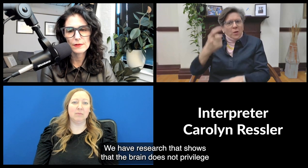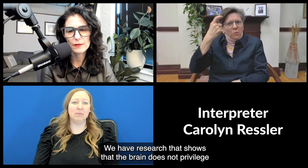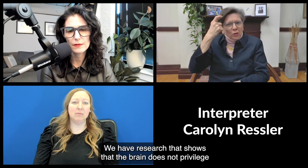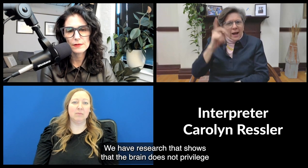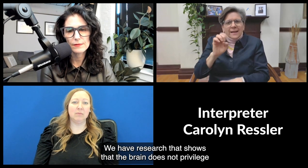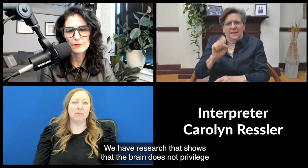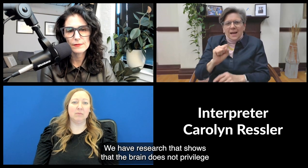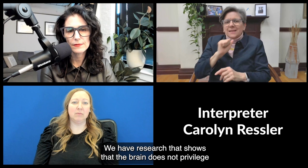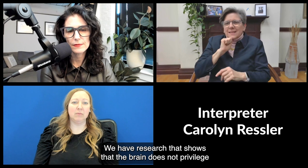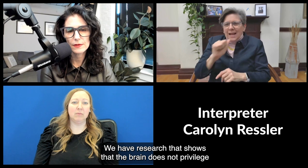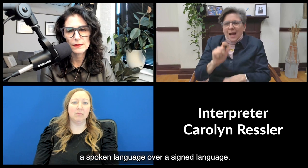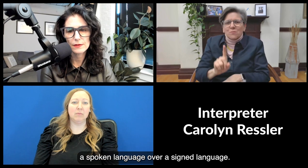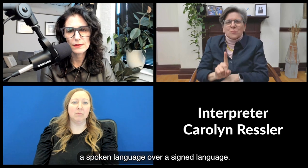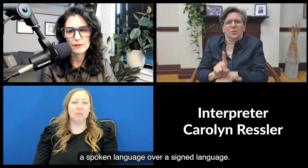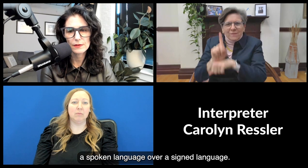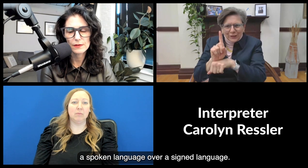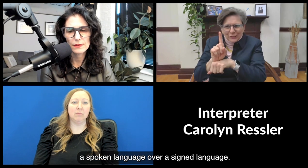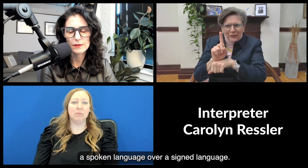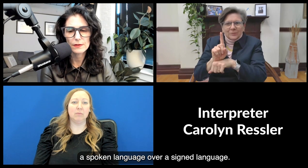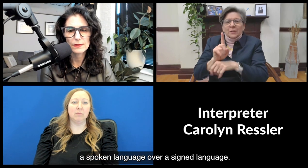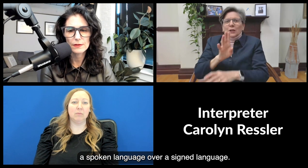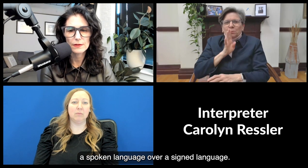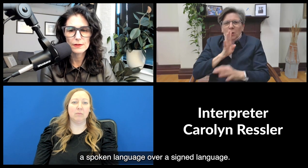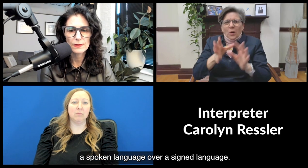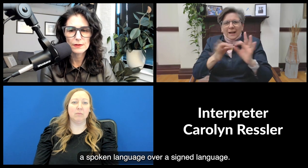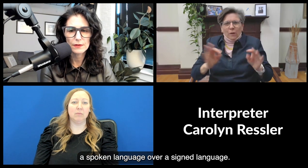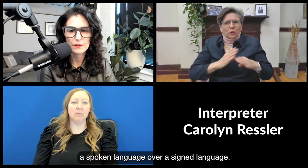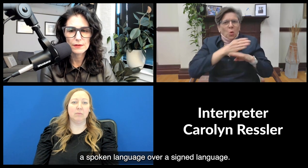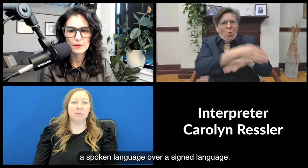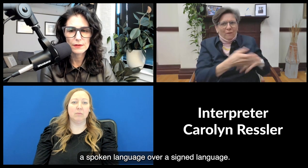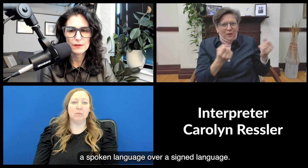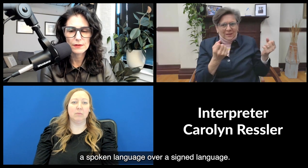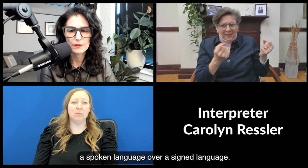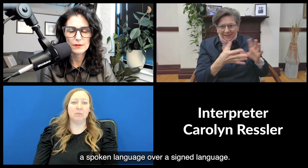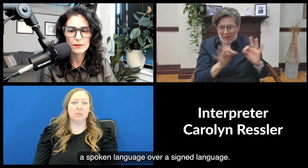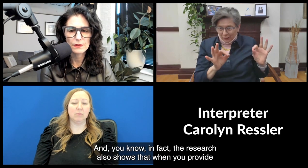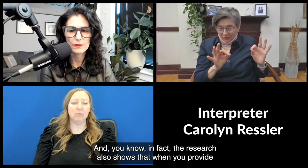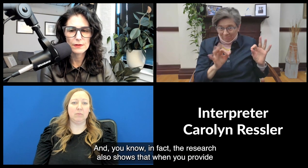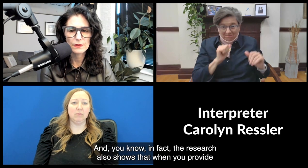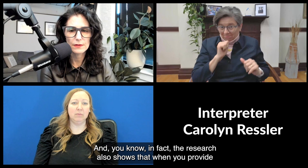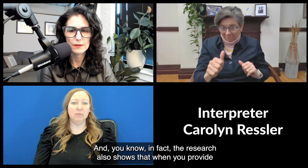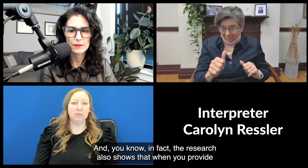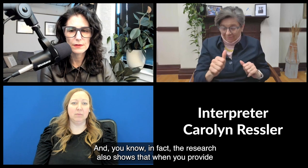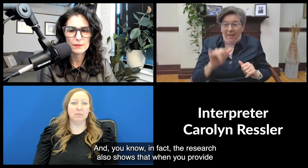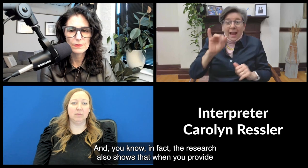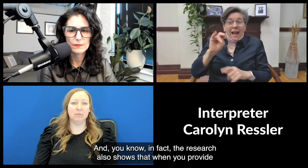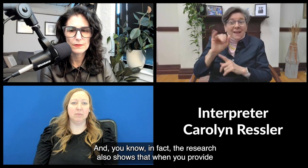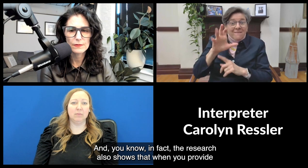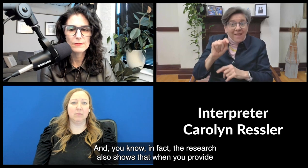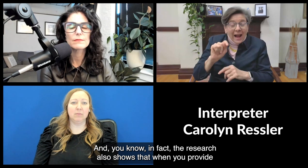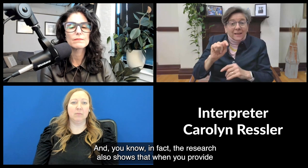We have research that shows that the brain does not privilege a spoken language over a signed language.